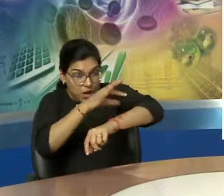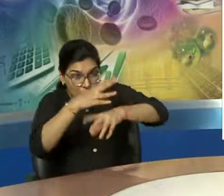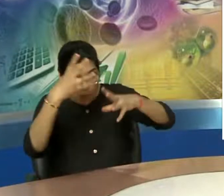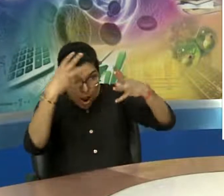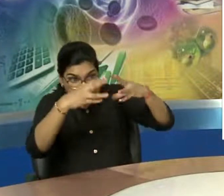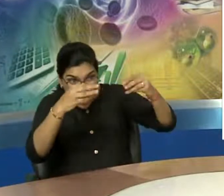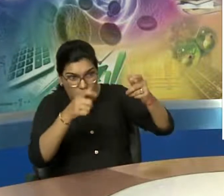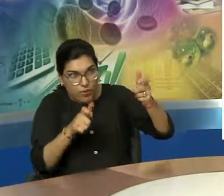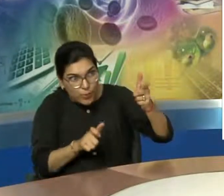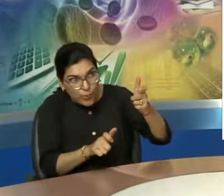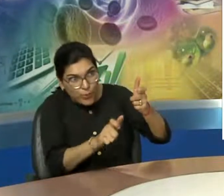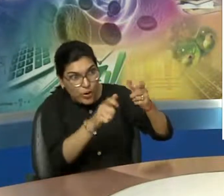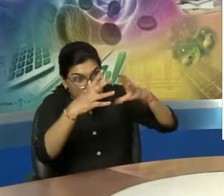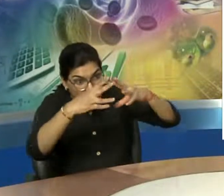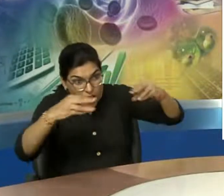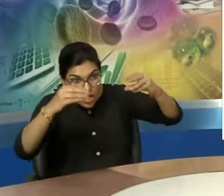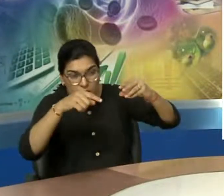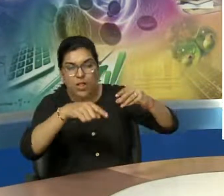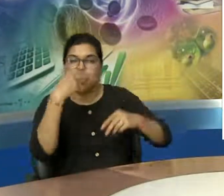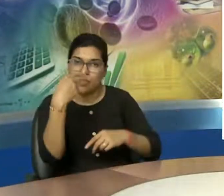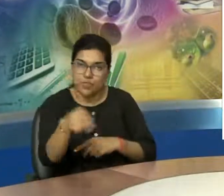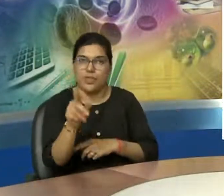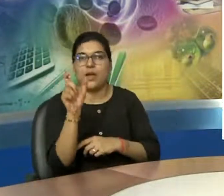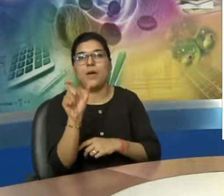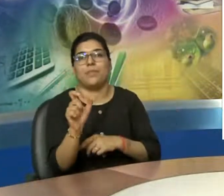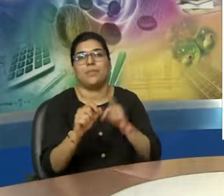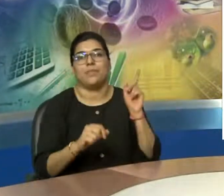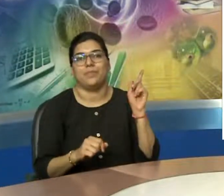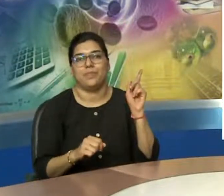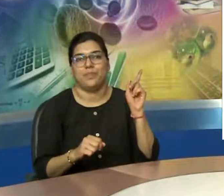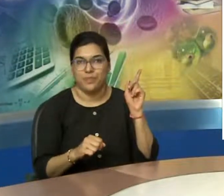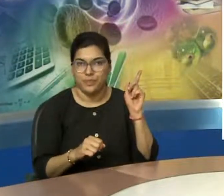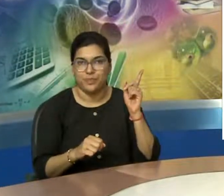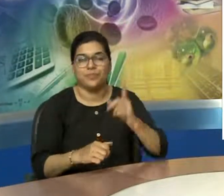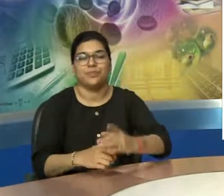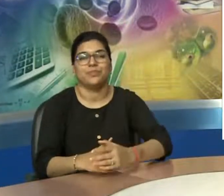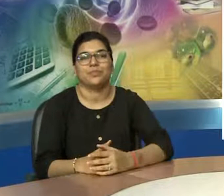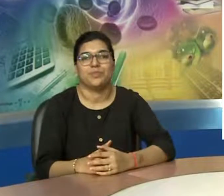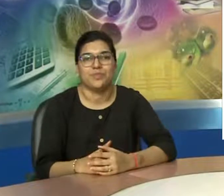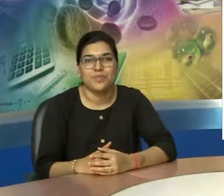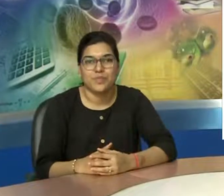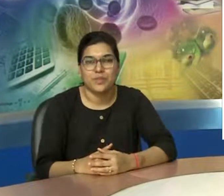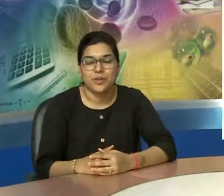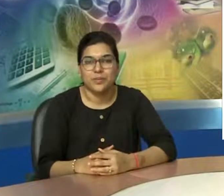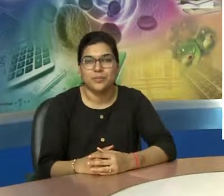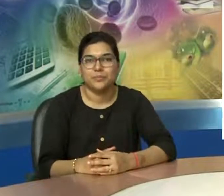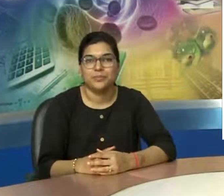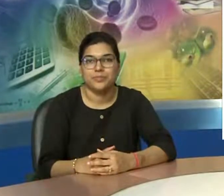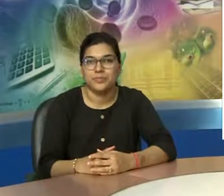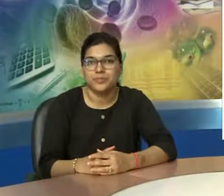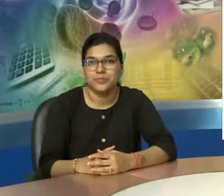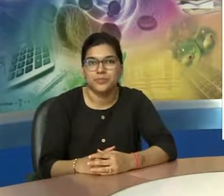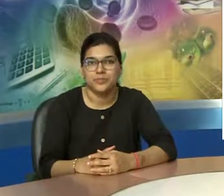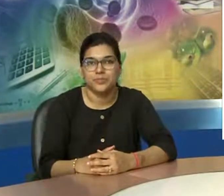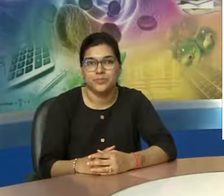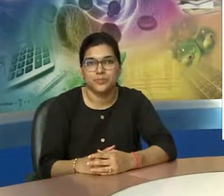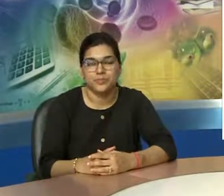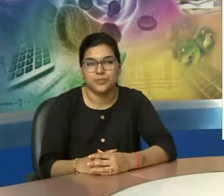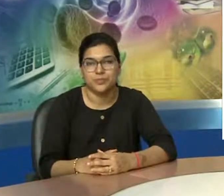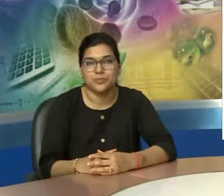items which we use in our daily life like bags or other items, so they also have some fur from